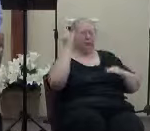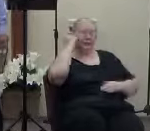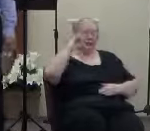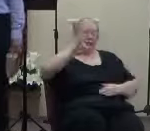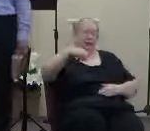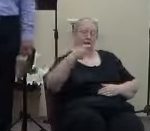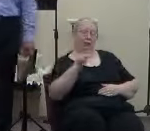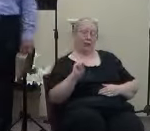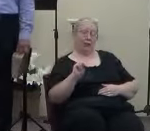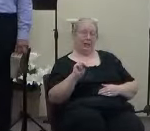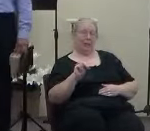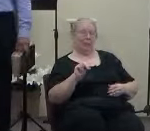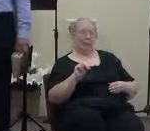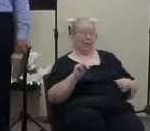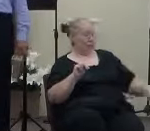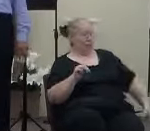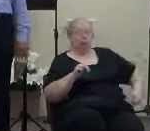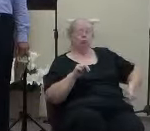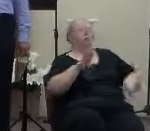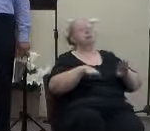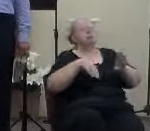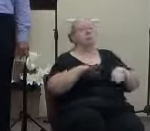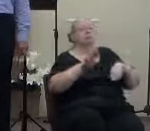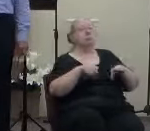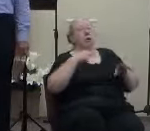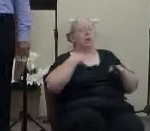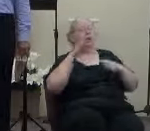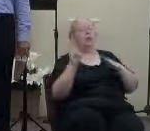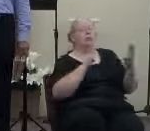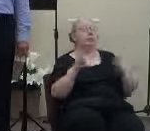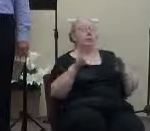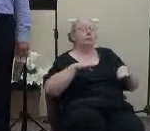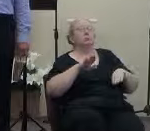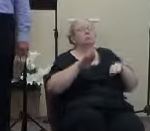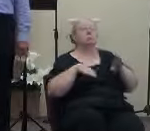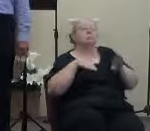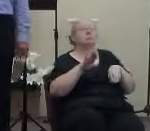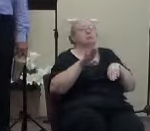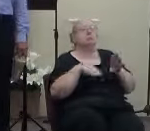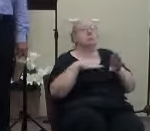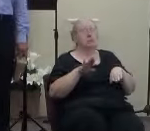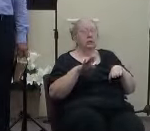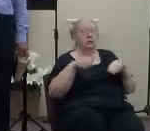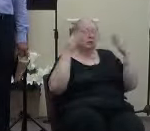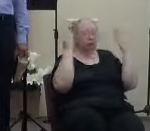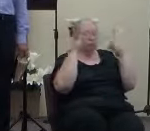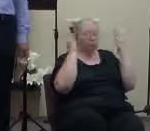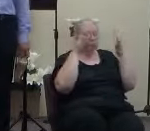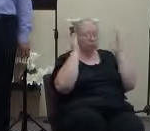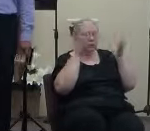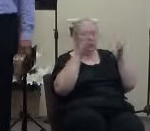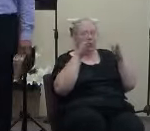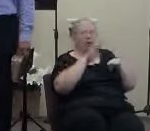have been strolling with his suitcase, having his business in mind, and worried and being focused